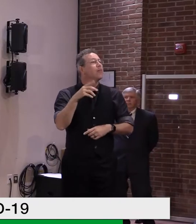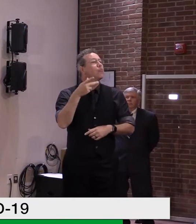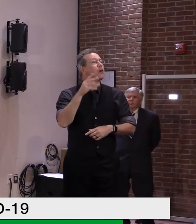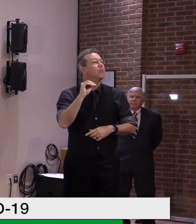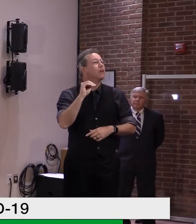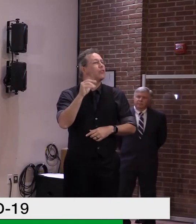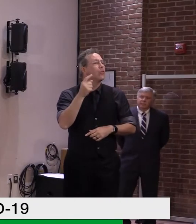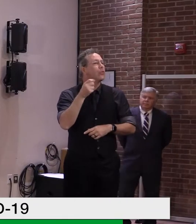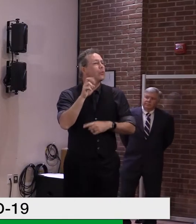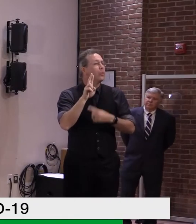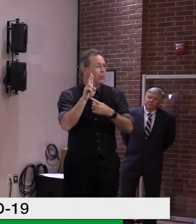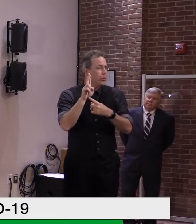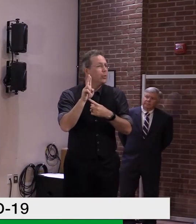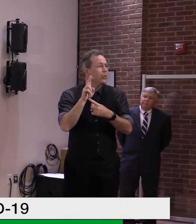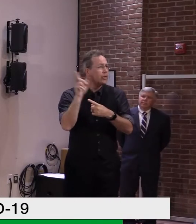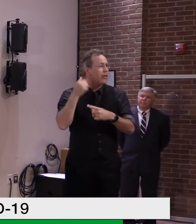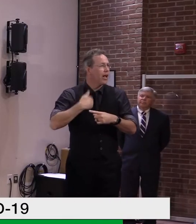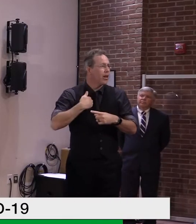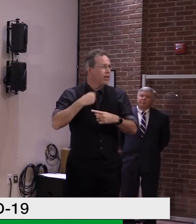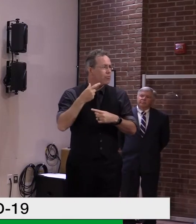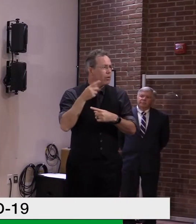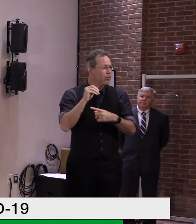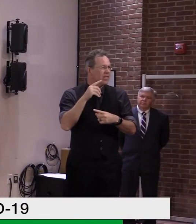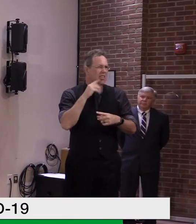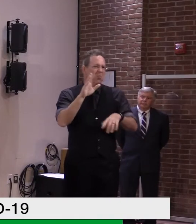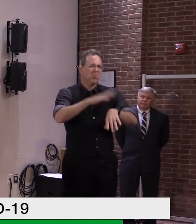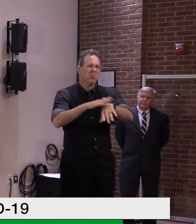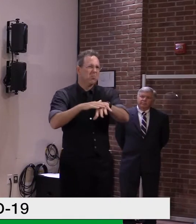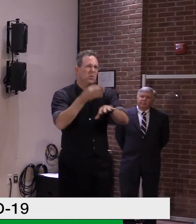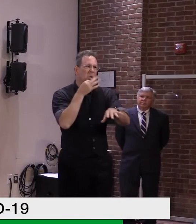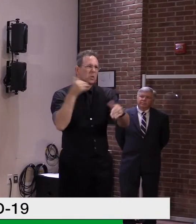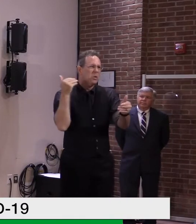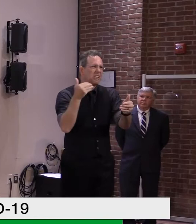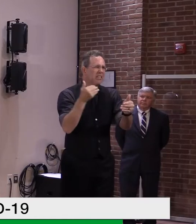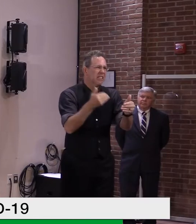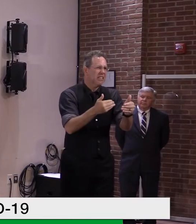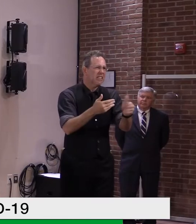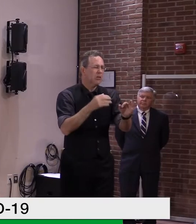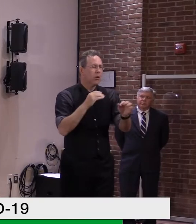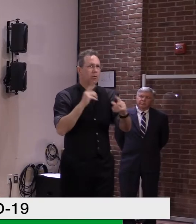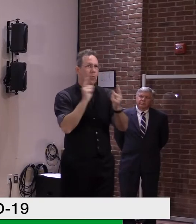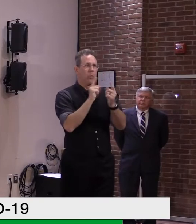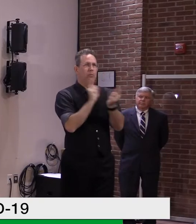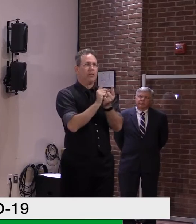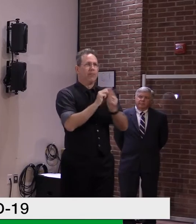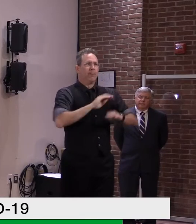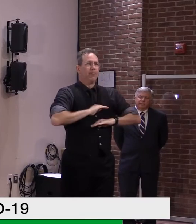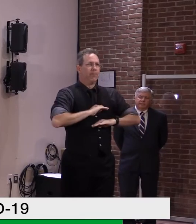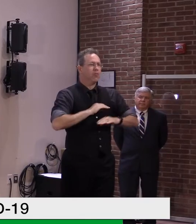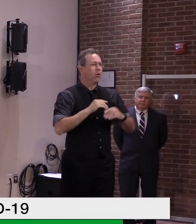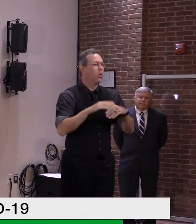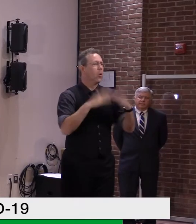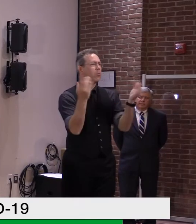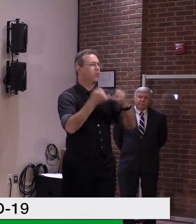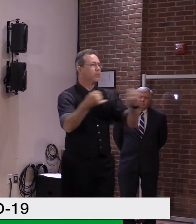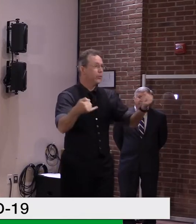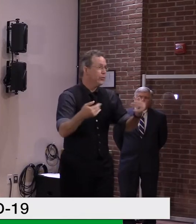70% or 75%. And it looks like then things will be relaxing, and they've made terrific gains,